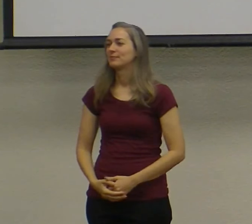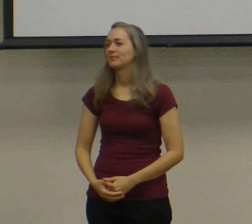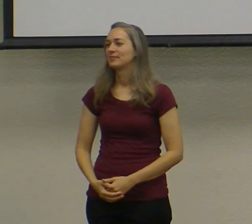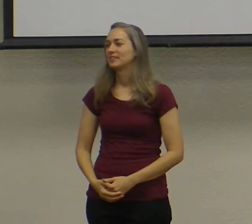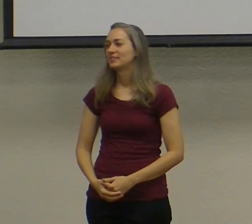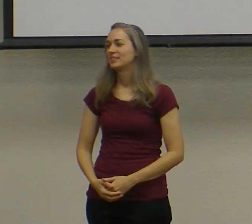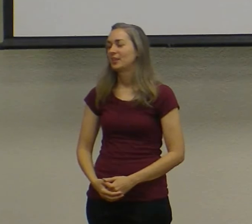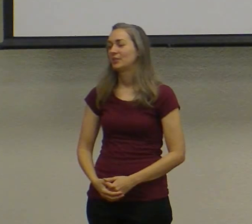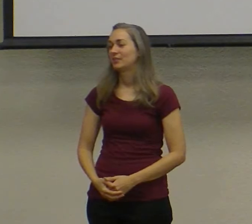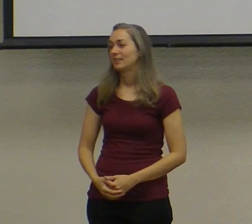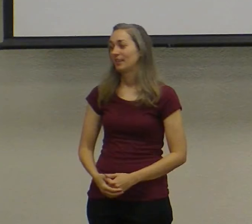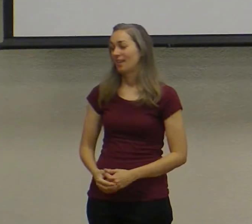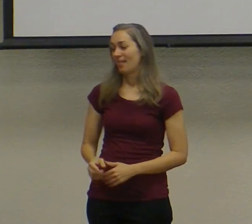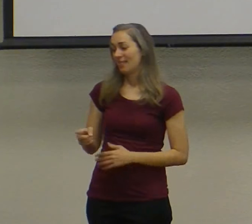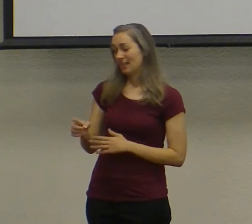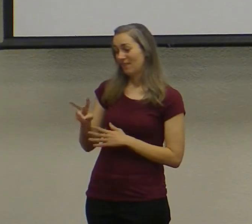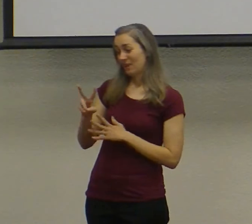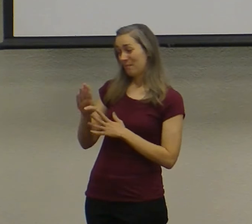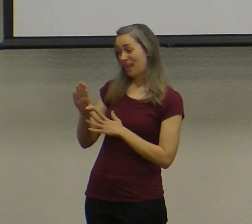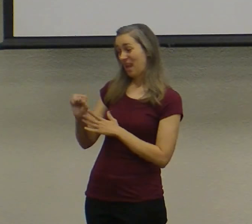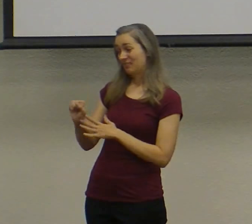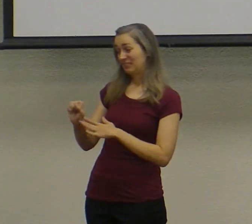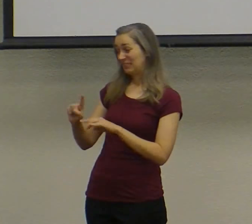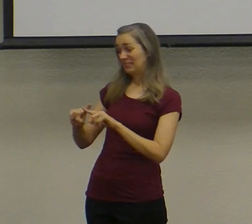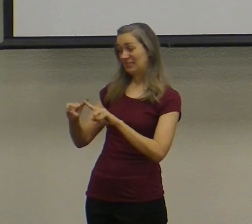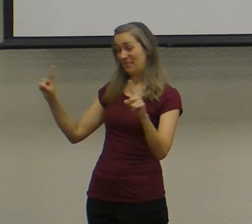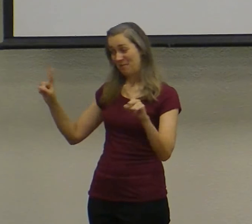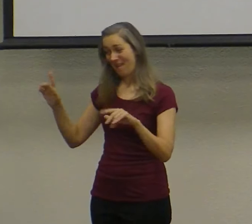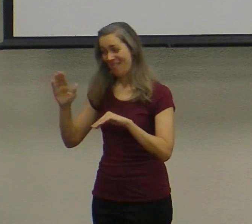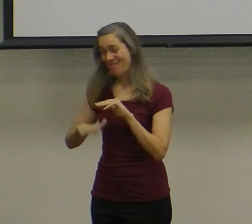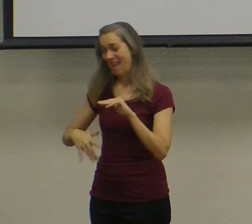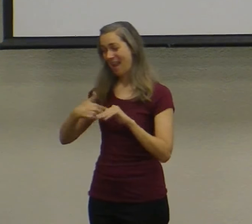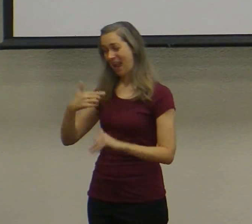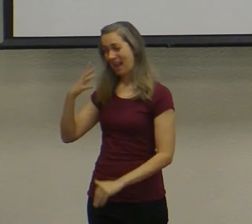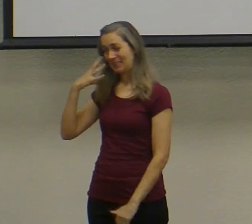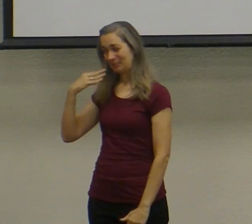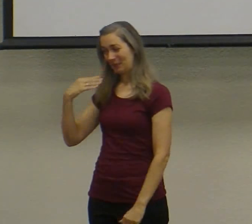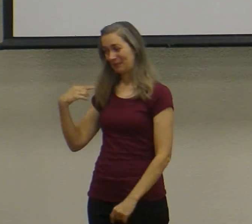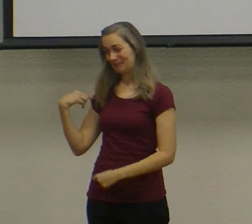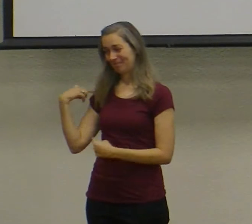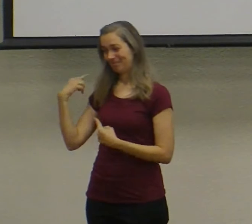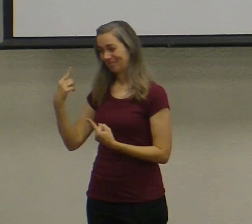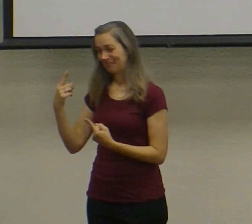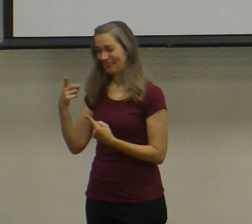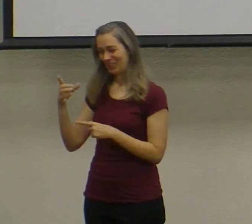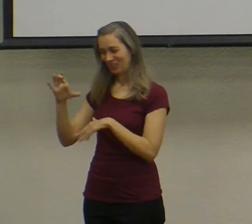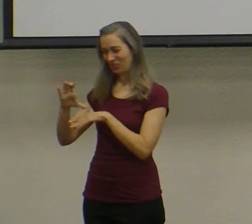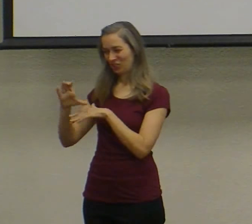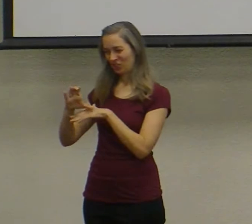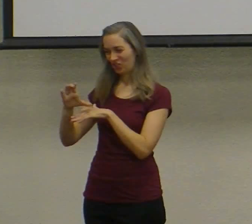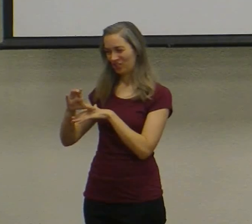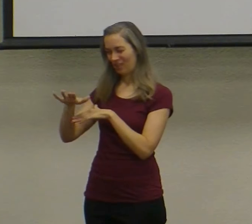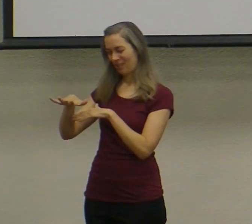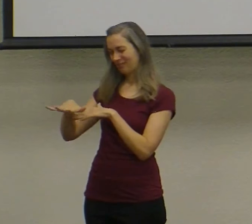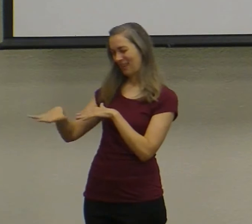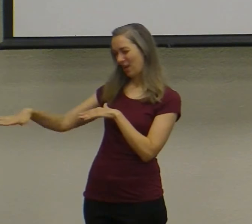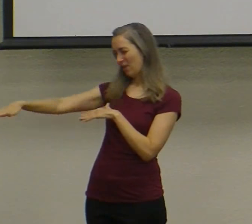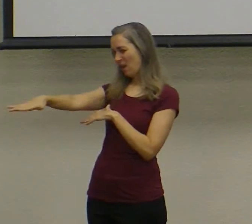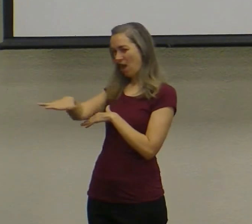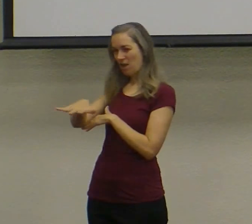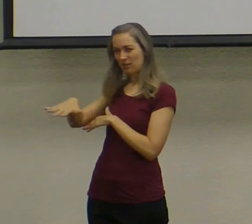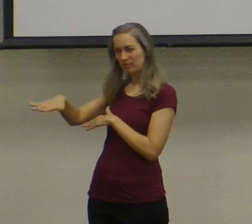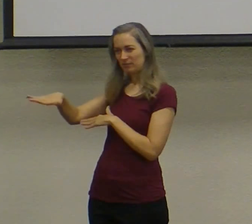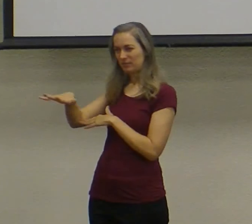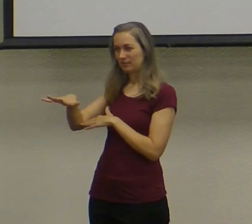is a Vacation Bible School like I had never been involved with. This congregation is located in a part of